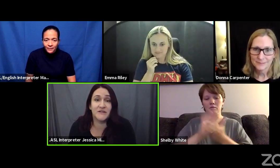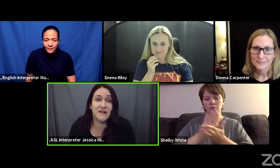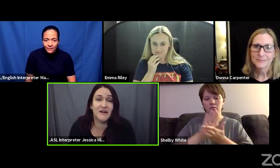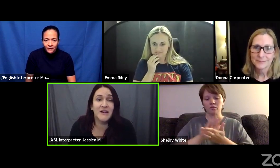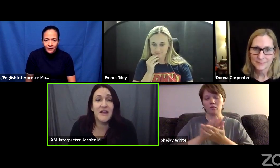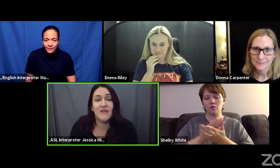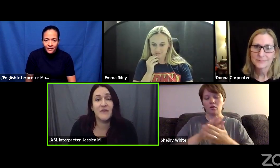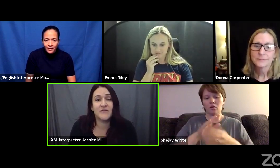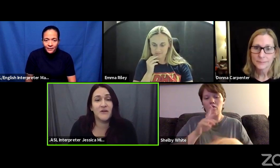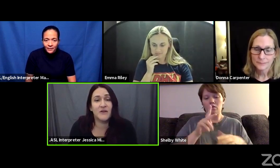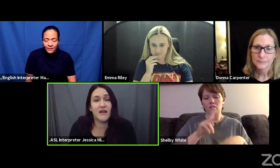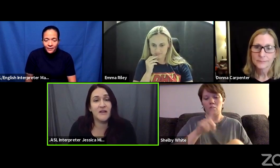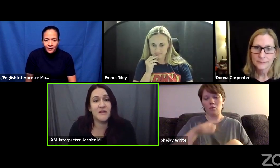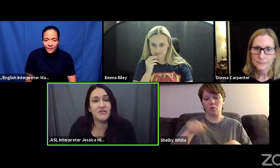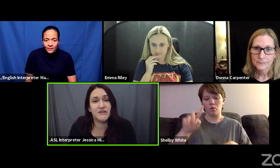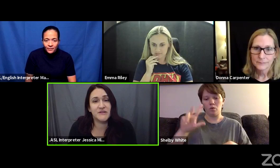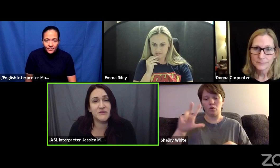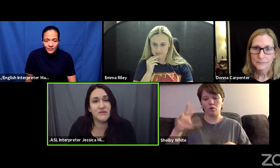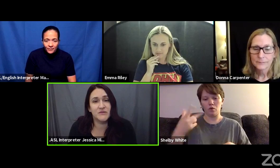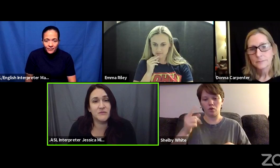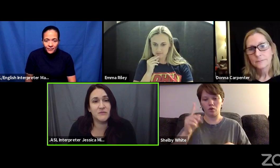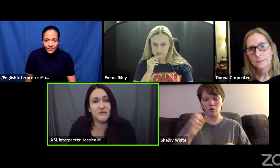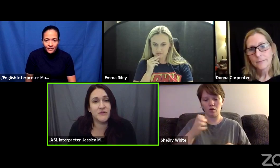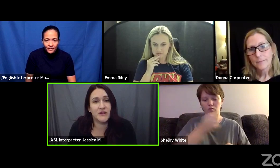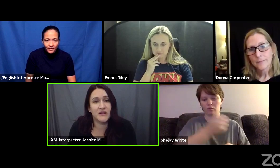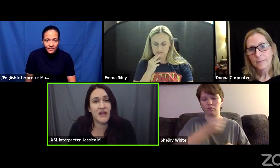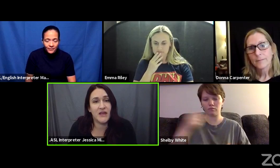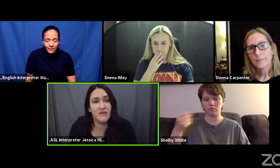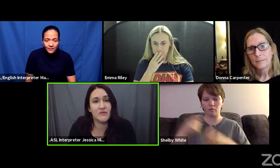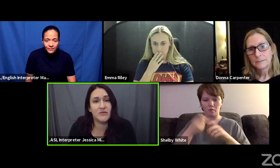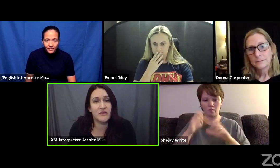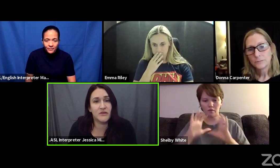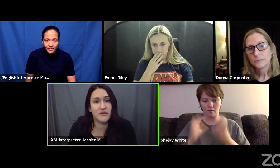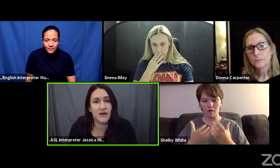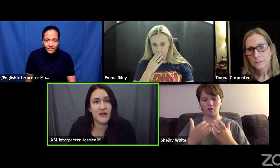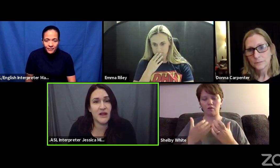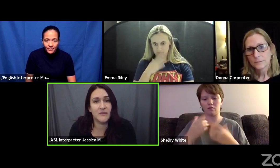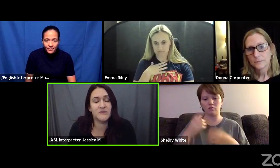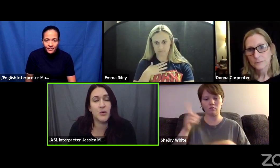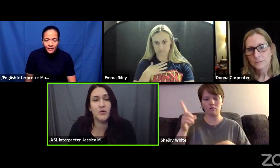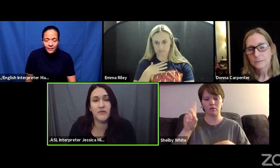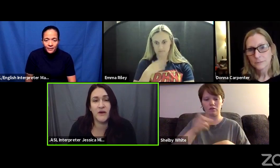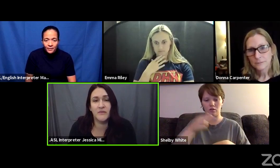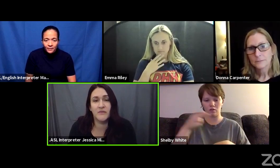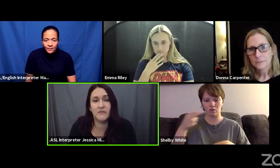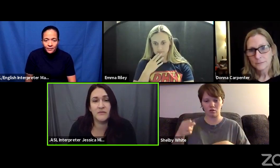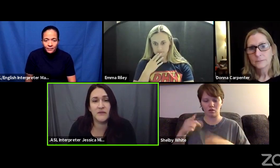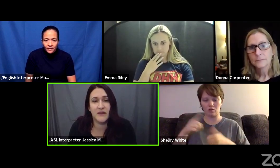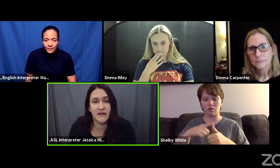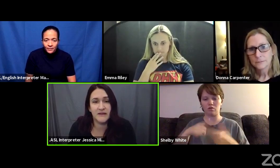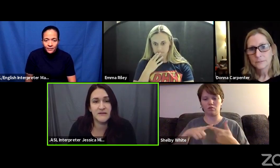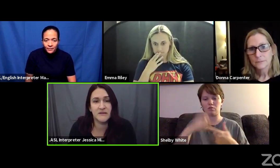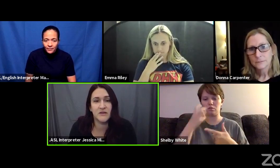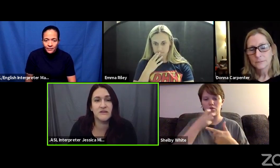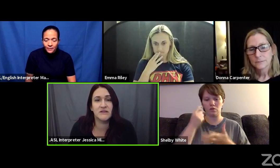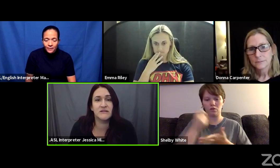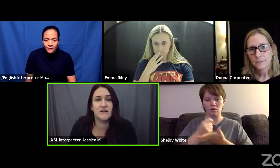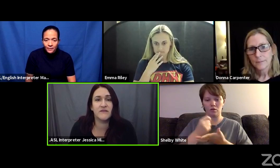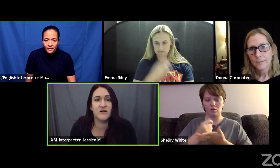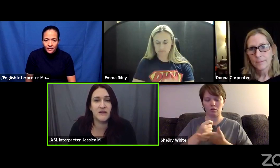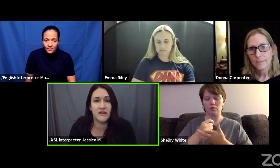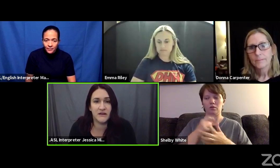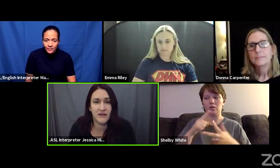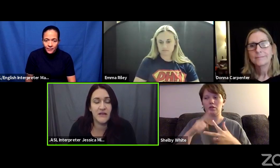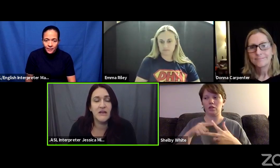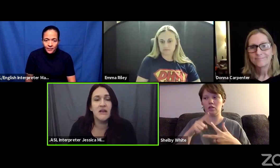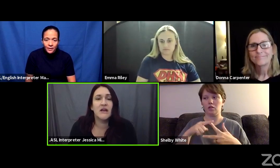had some friends there. Then for elementary school, for K through 3rd grade, I was pulled from the class to go to deaf